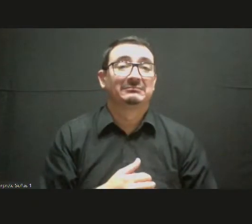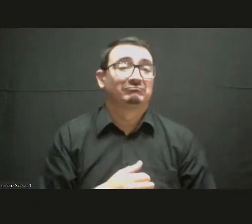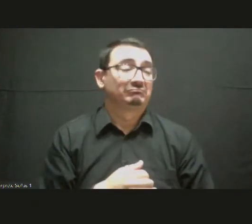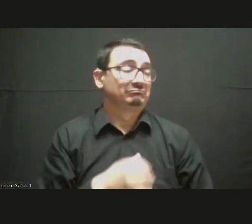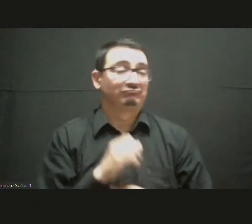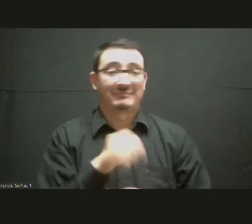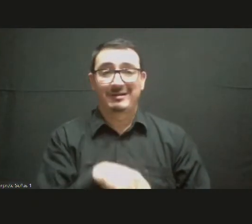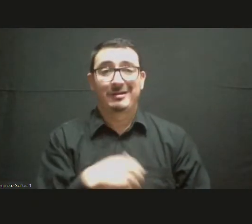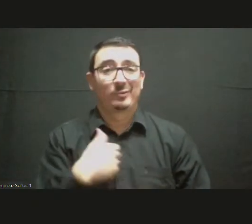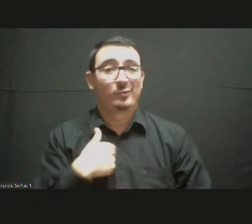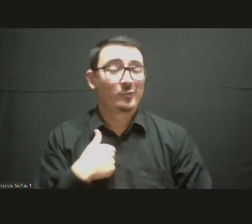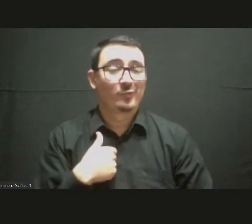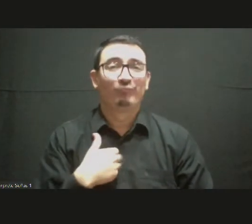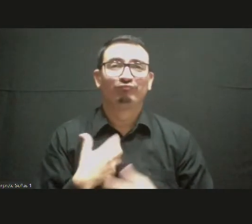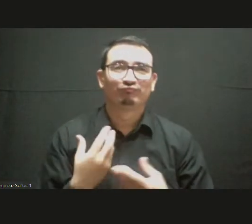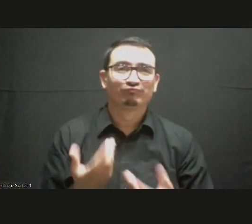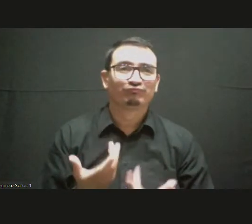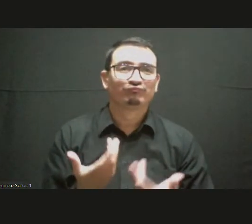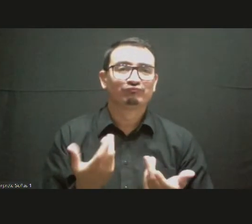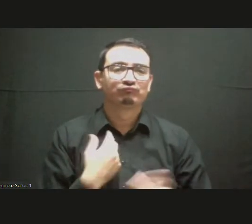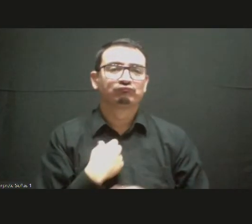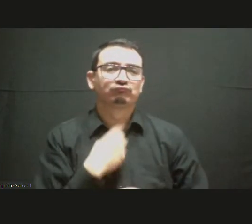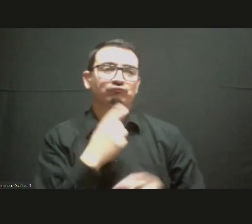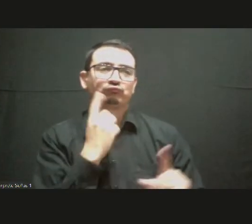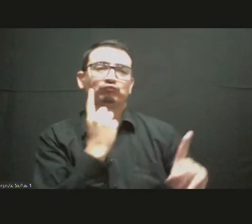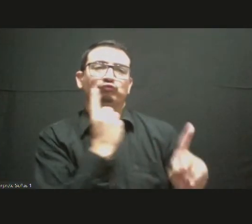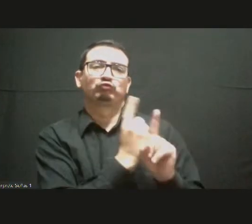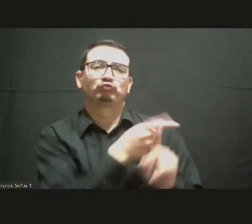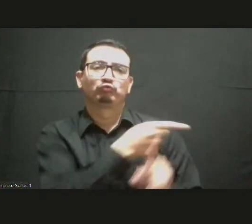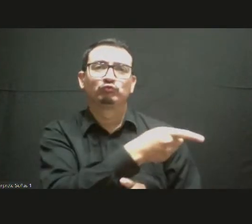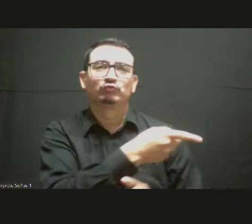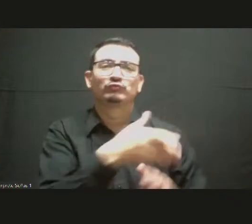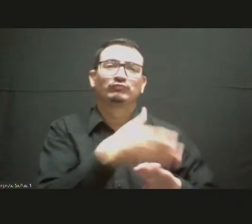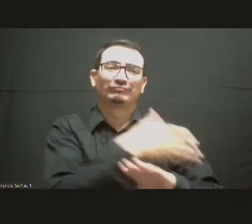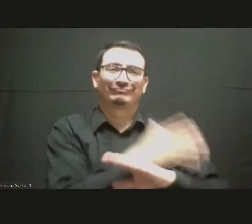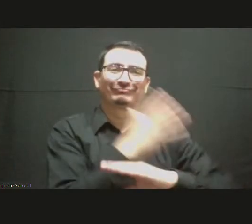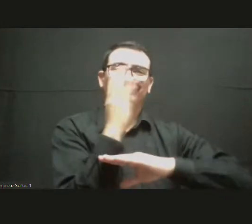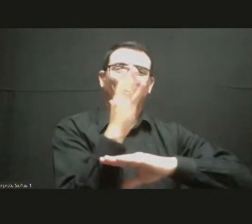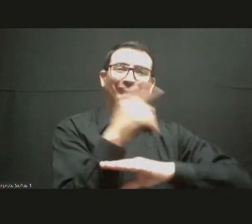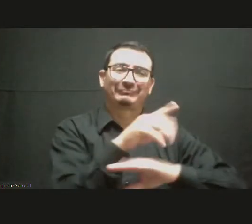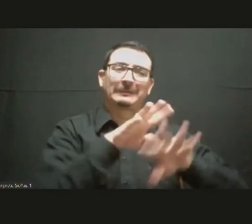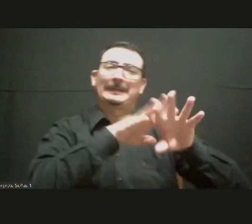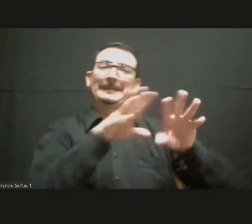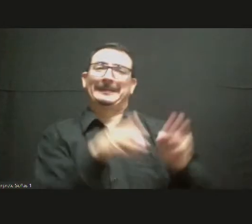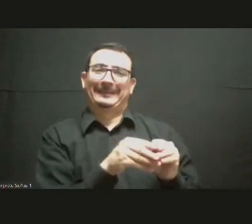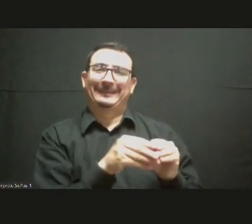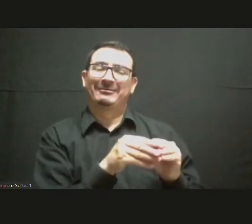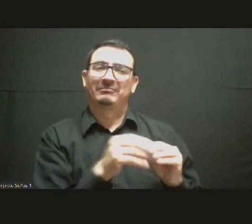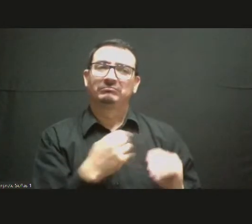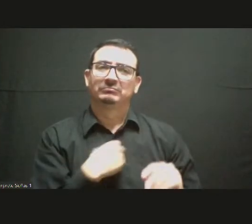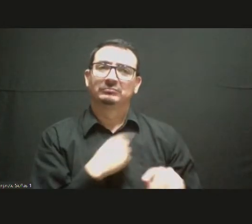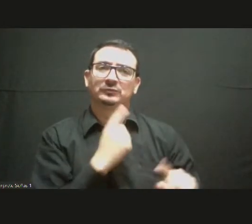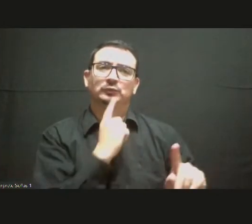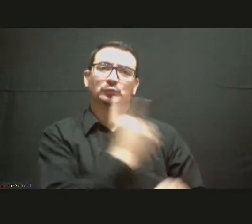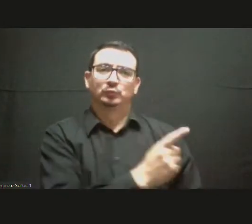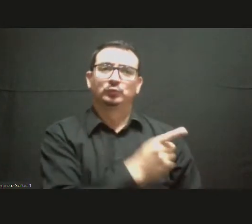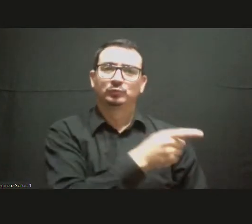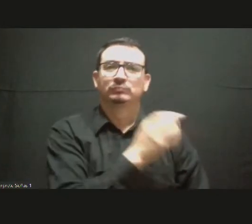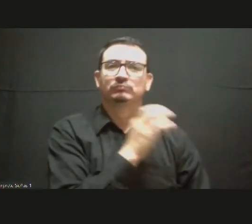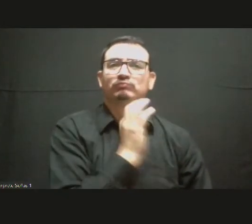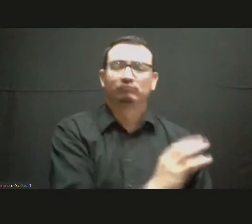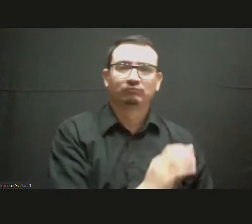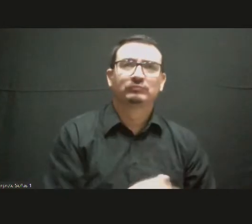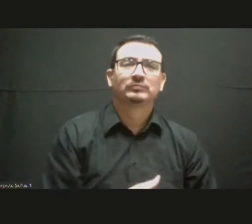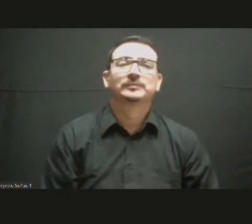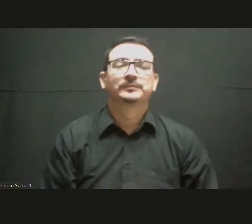opening remarks. Um, as I just would like to first of all welcome everyone to this Global